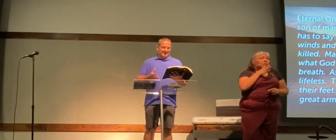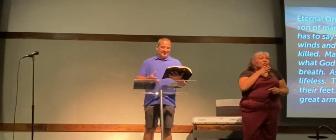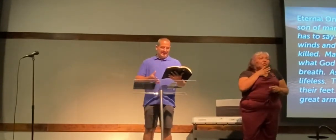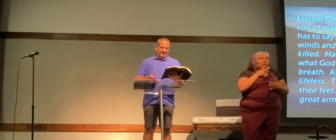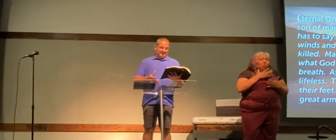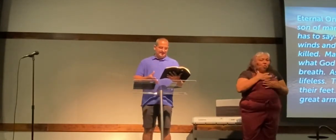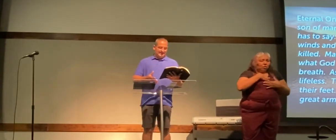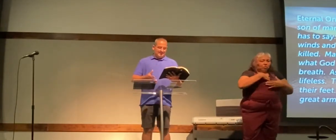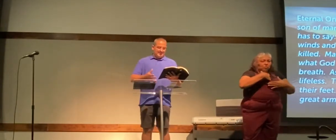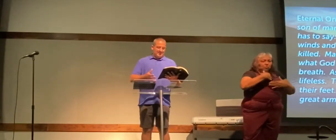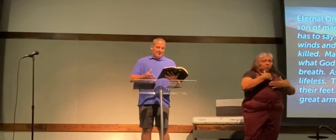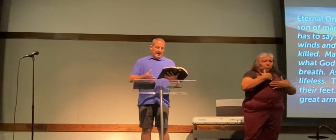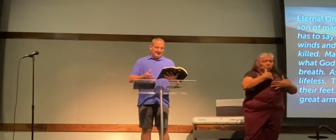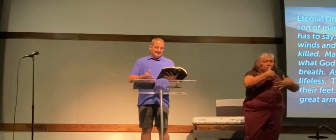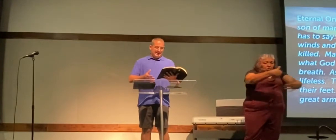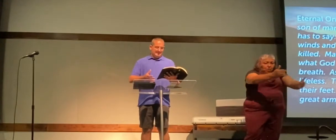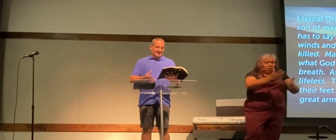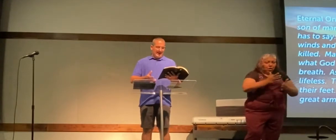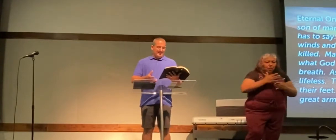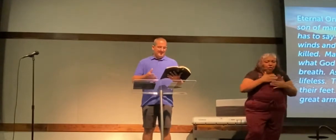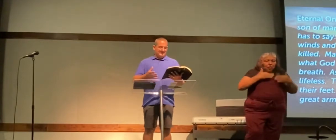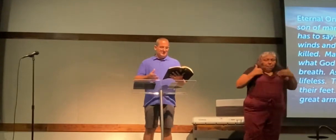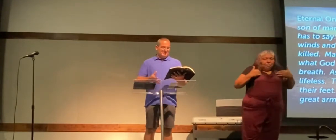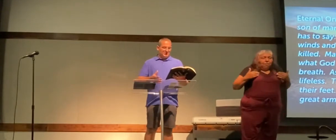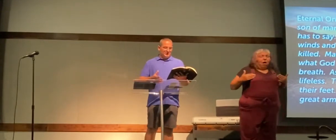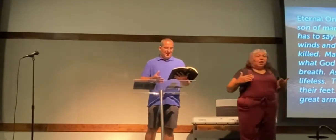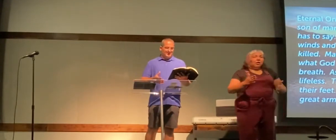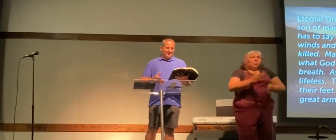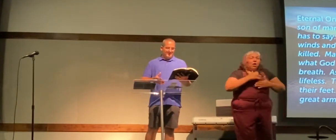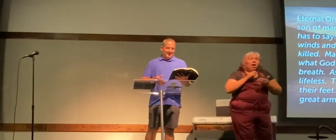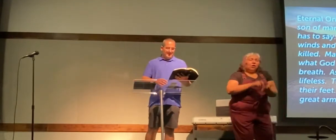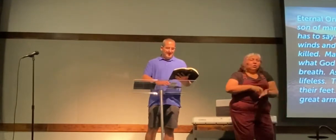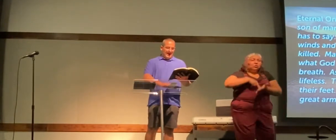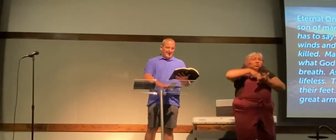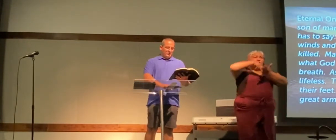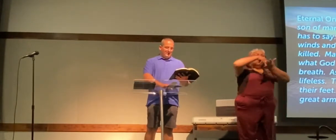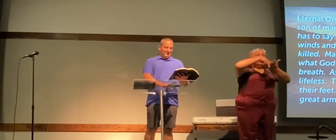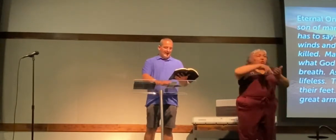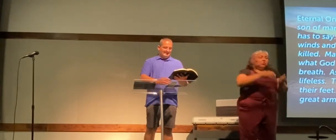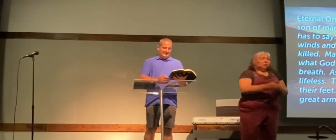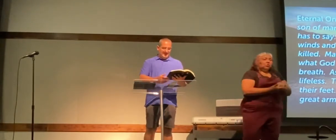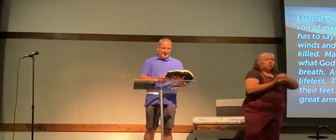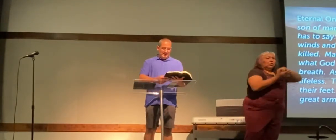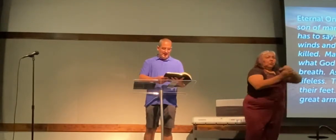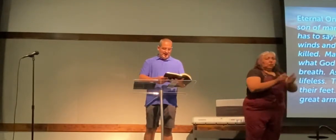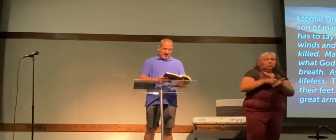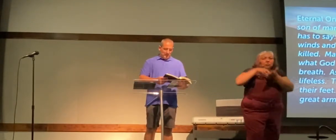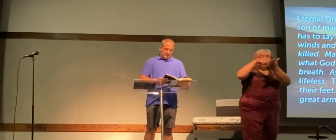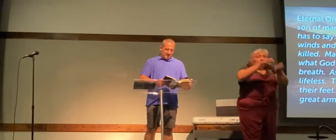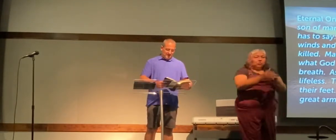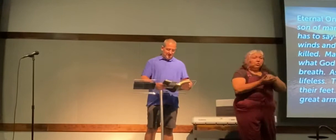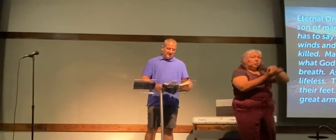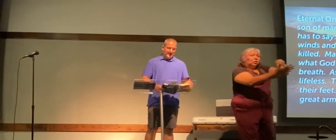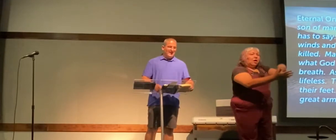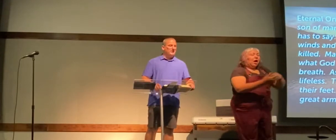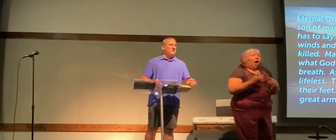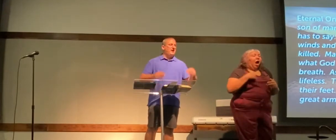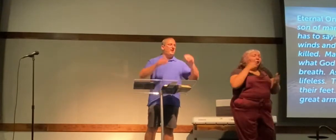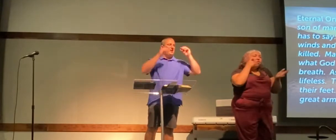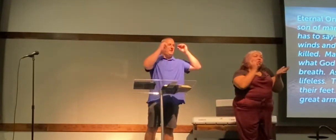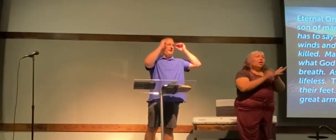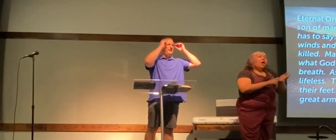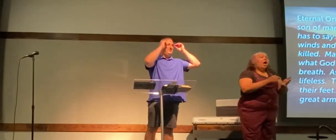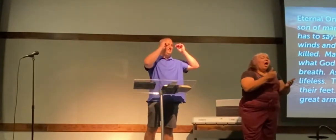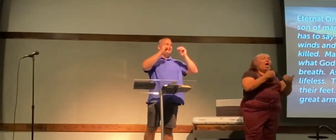invaded the lifeless. The bodies came alive and stood on their feet. I realized then I was looking at a